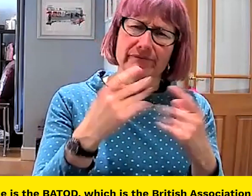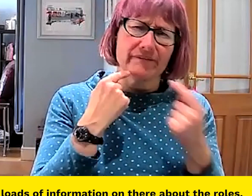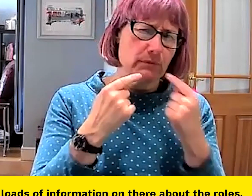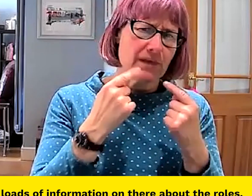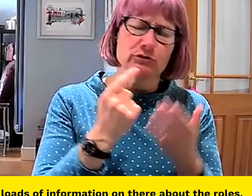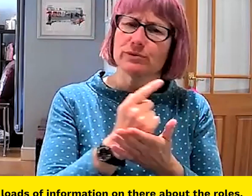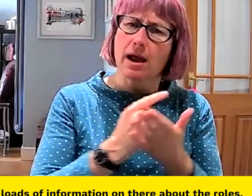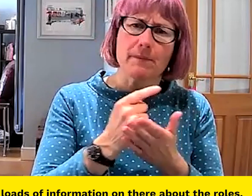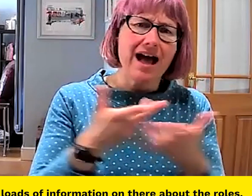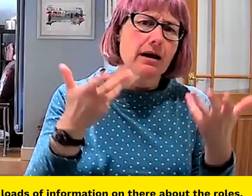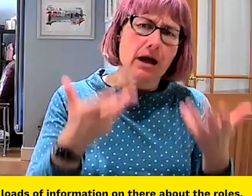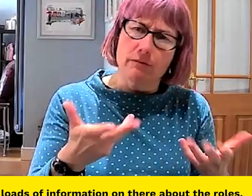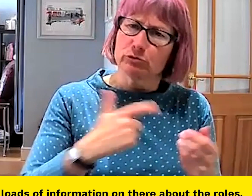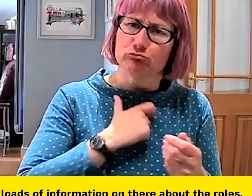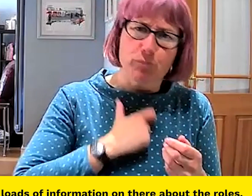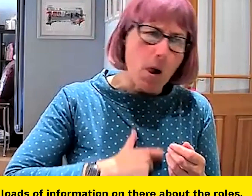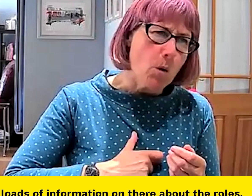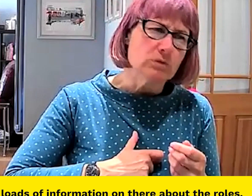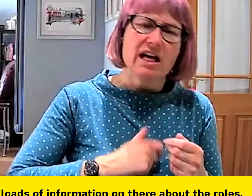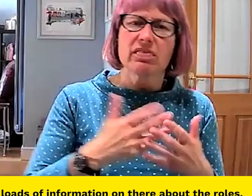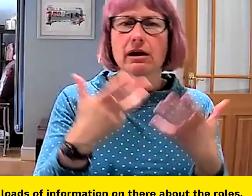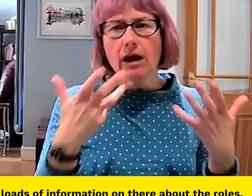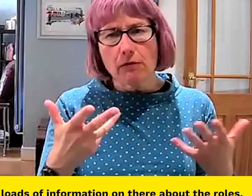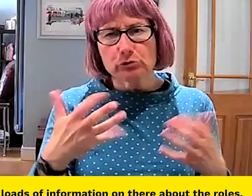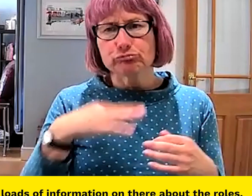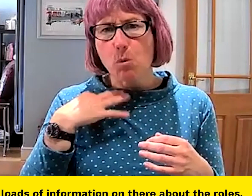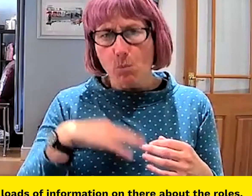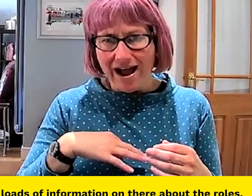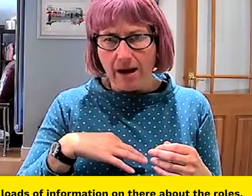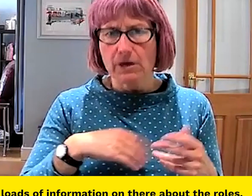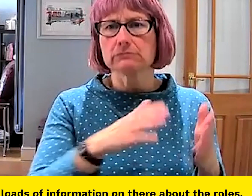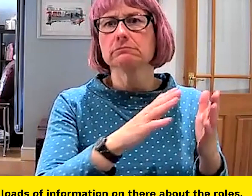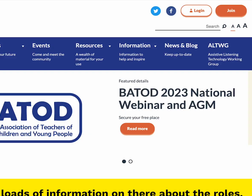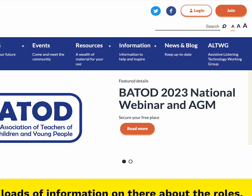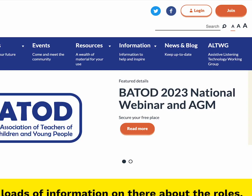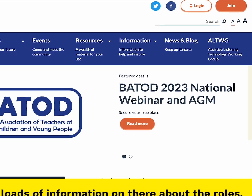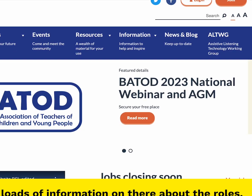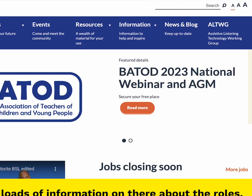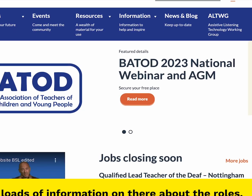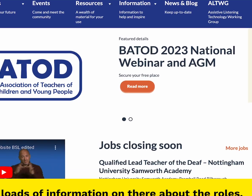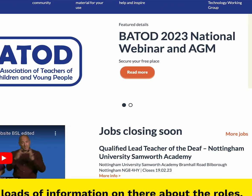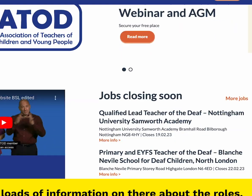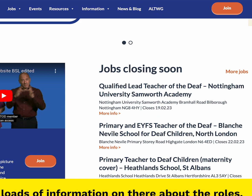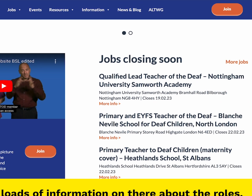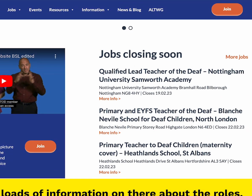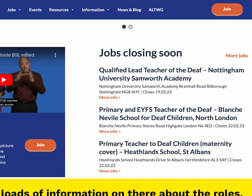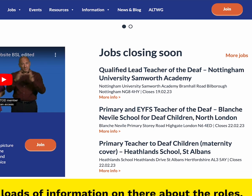are loads of information on there about the roles, the requirements, adverts for current